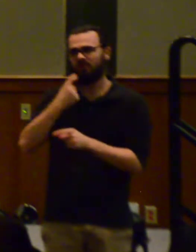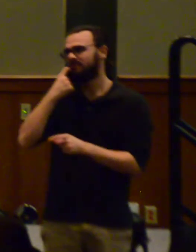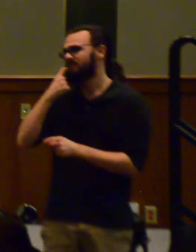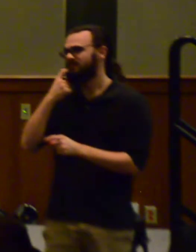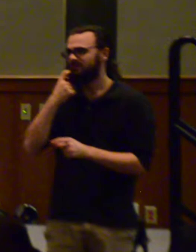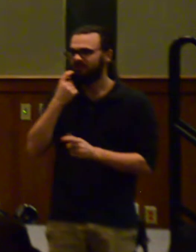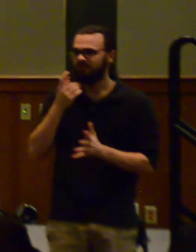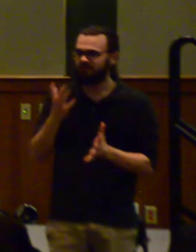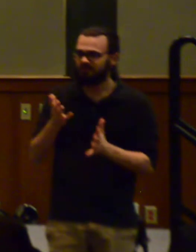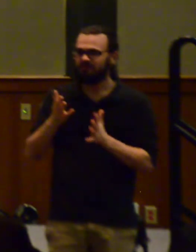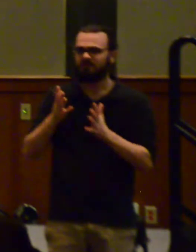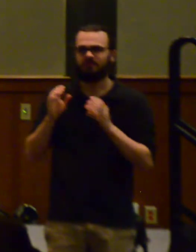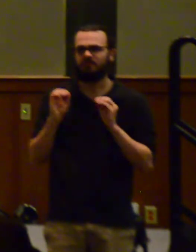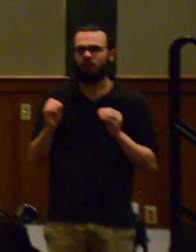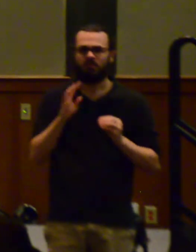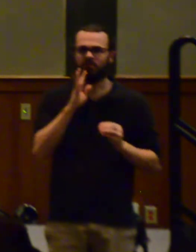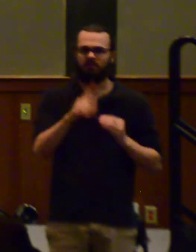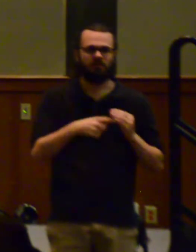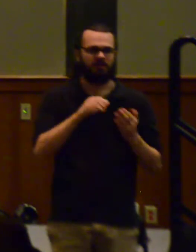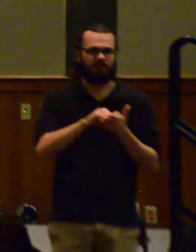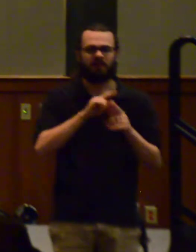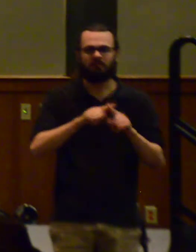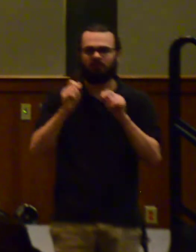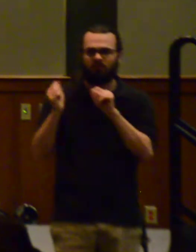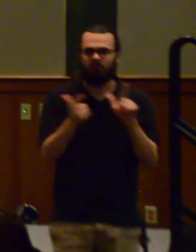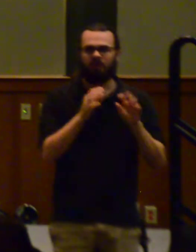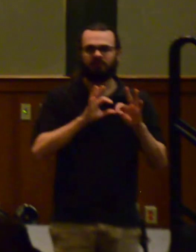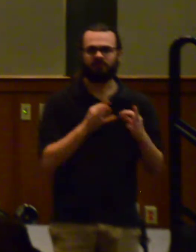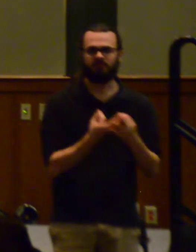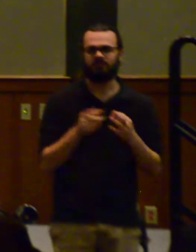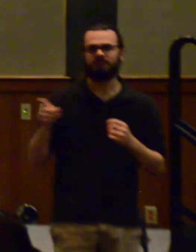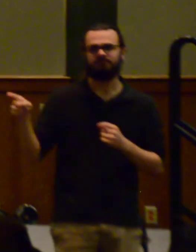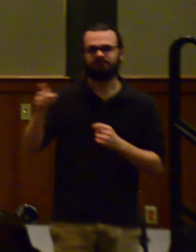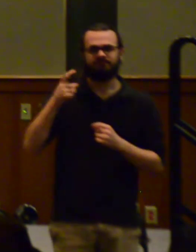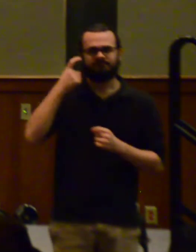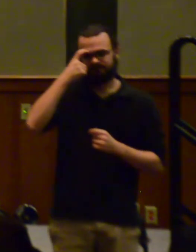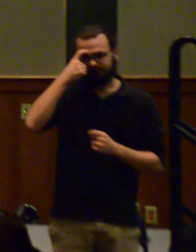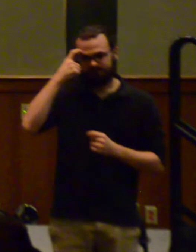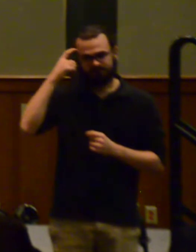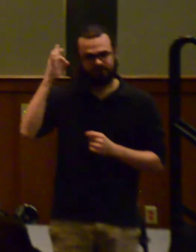everybody's crazy traumatized. My aunt, the Bella,